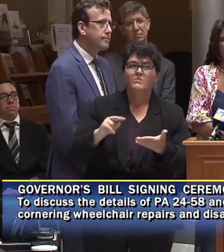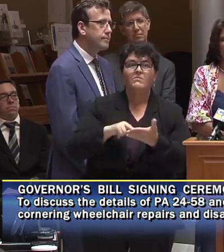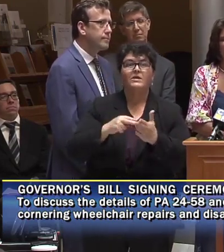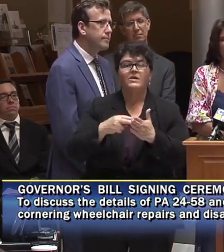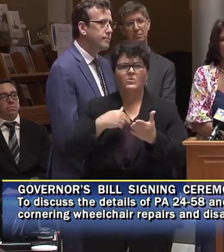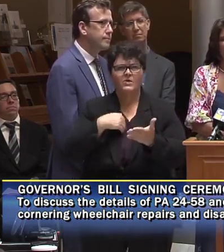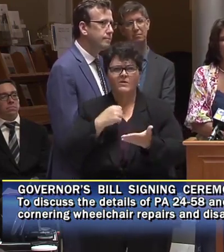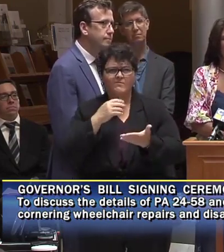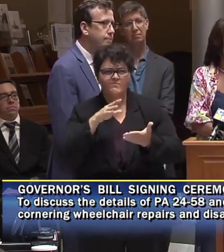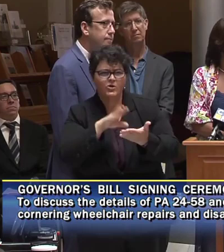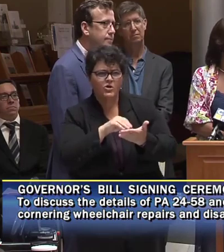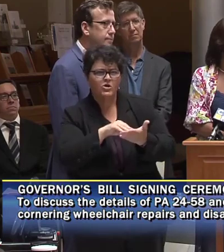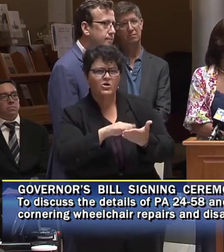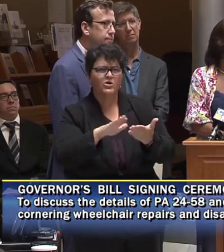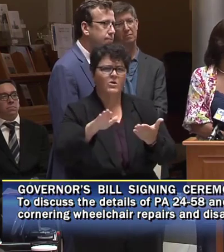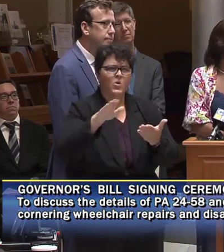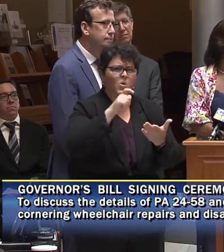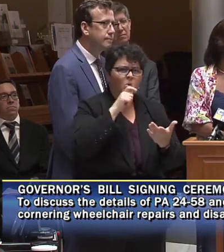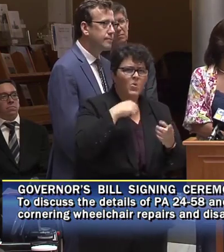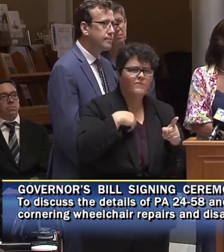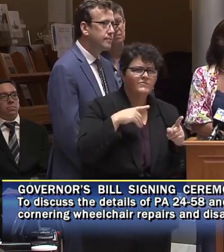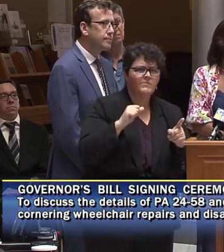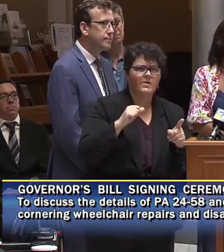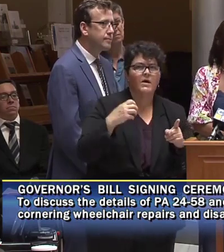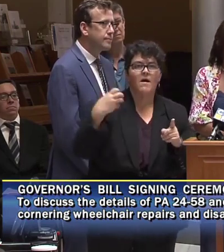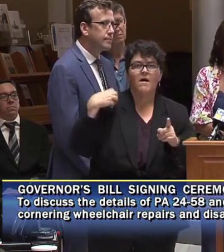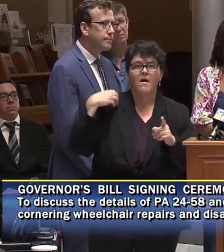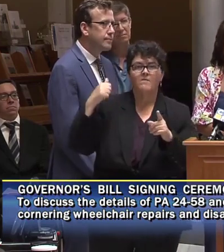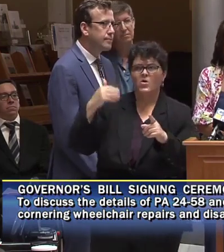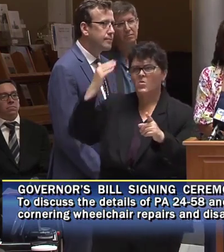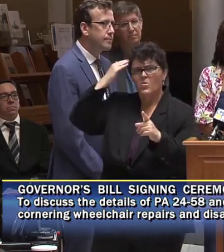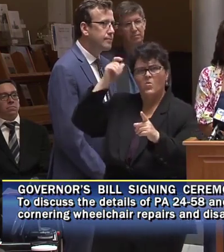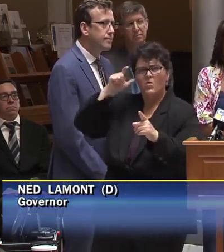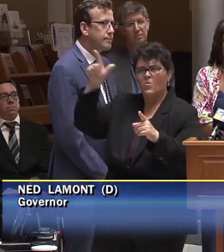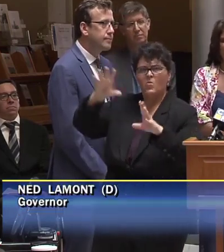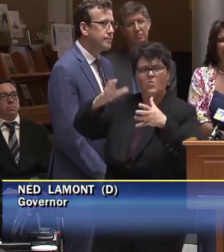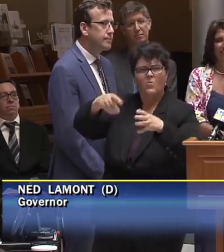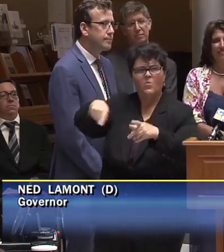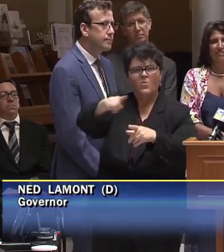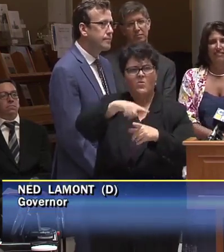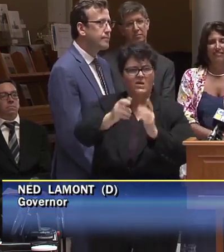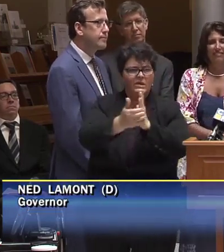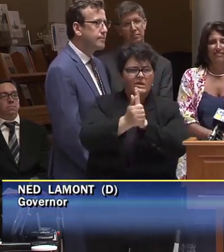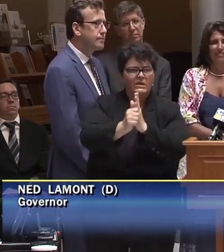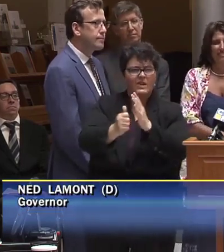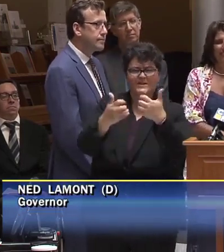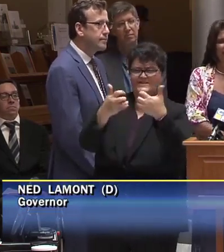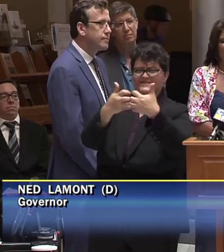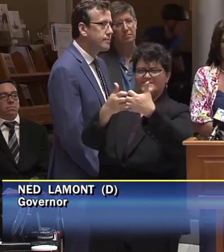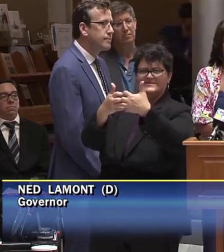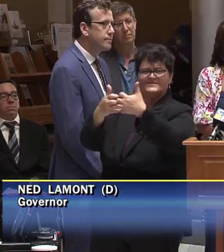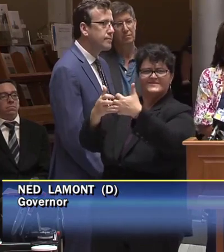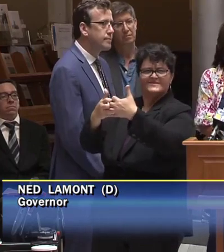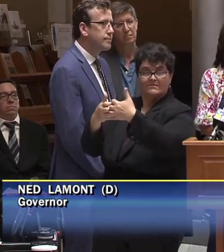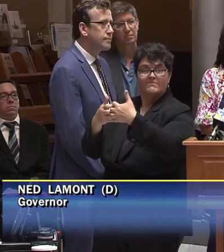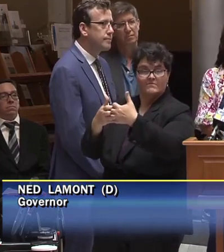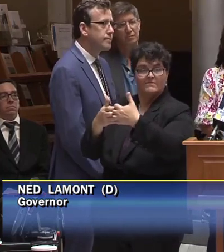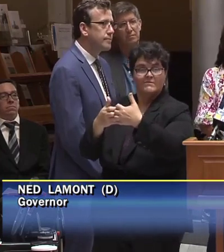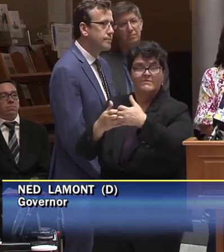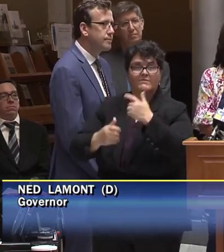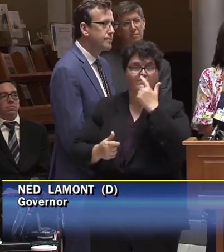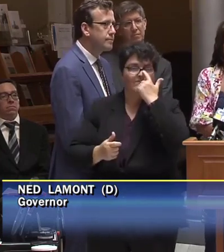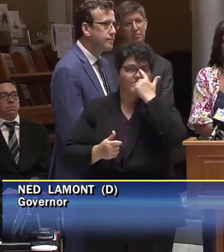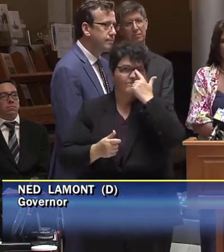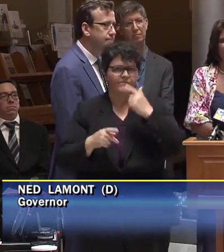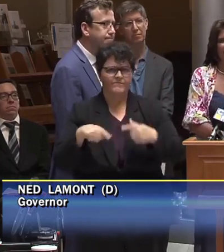sure employers know who they are, making sure we can put them together with the jobs that are out there to make sure that everybody gets the very